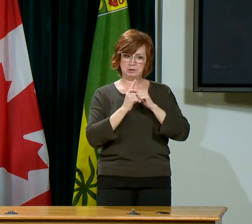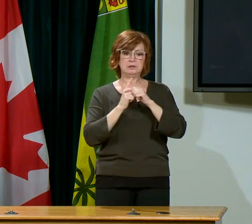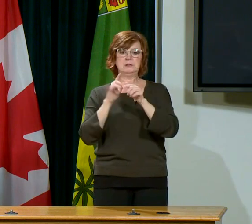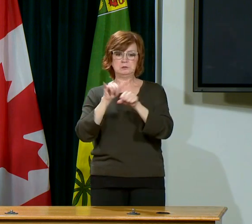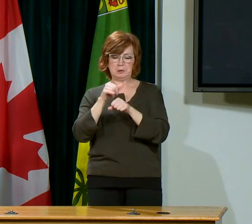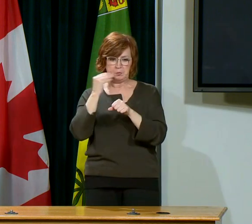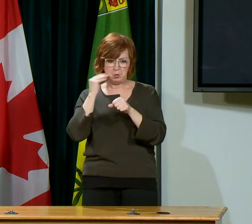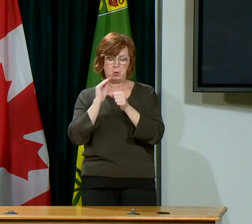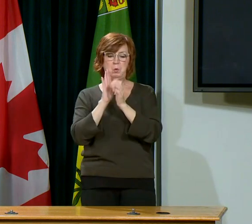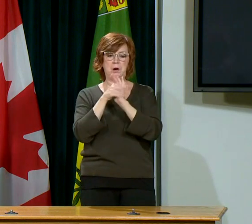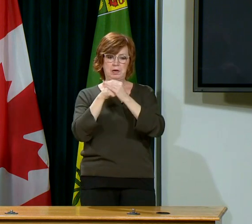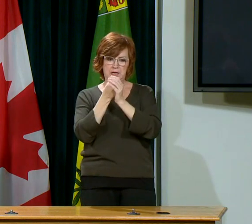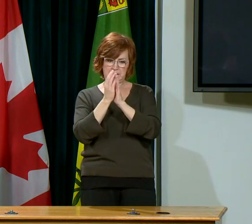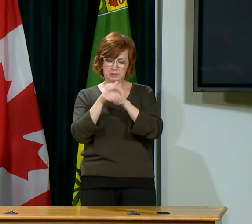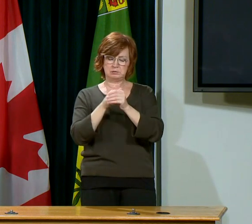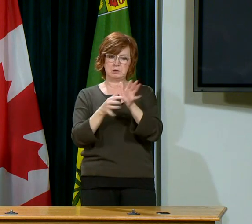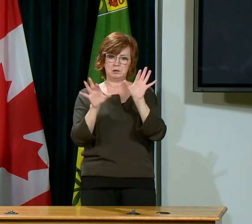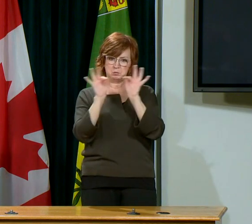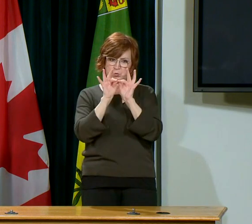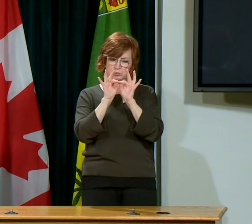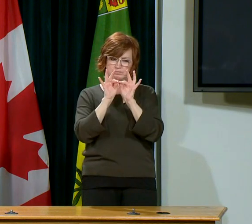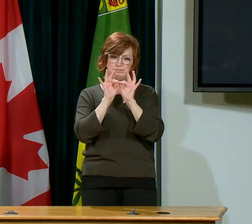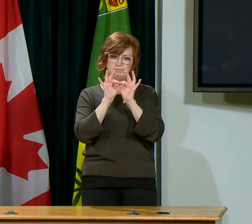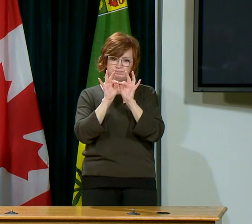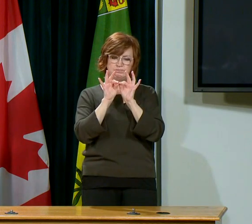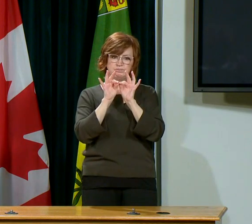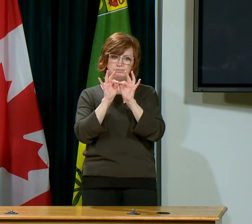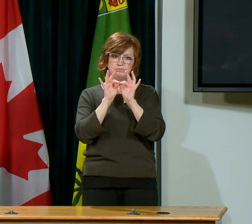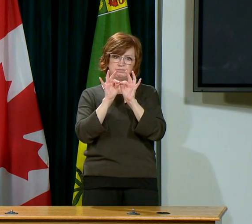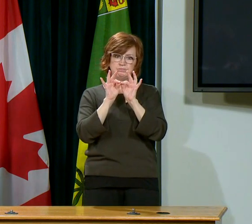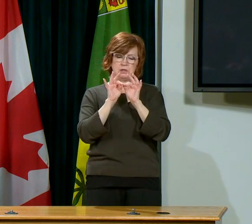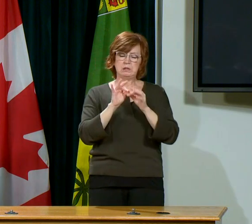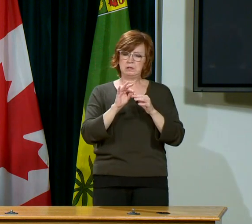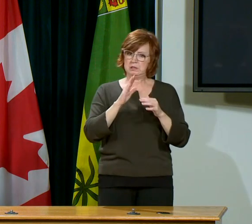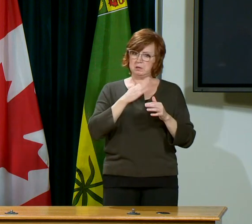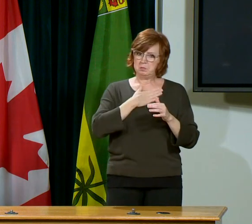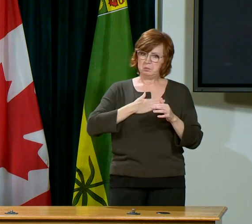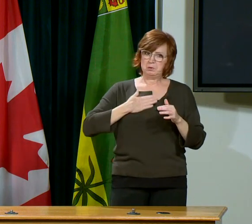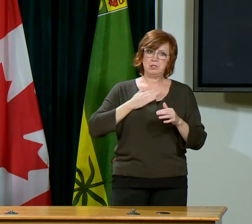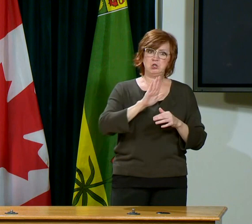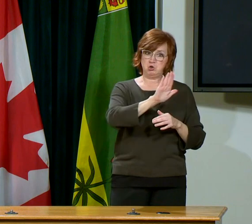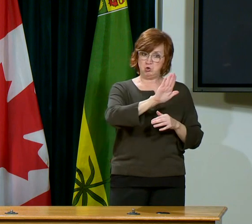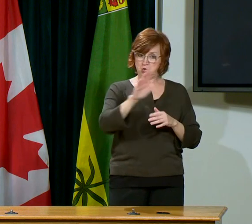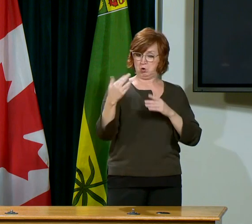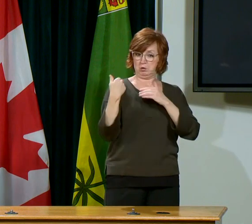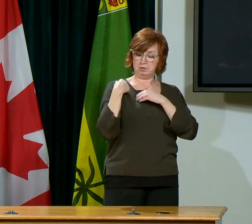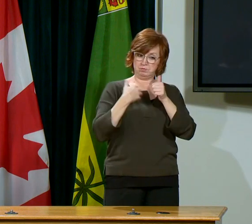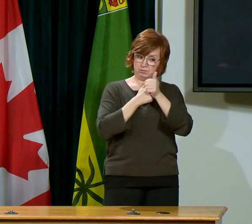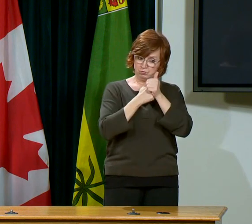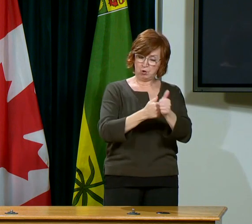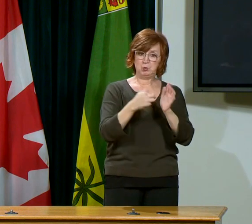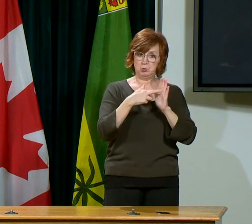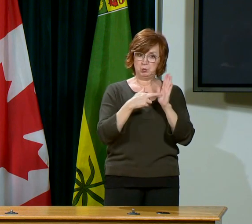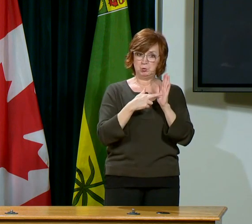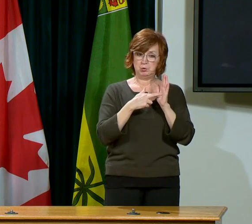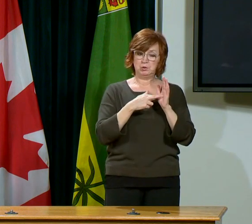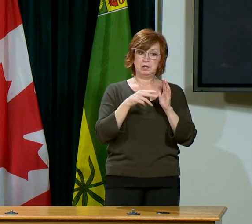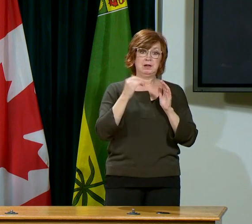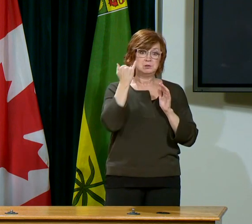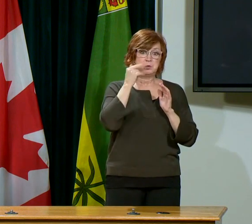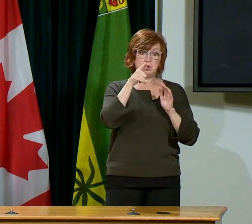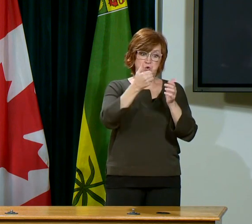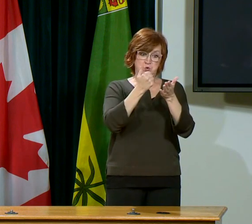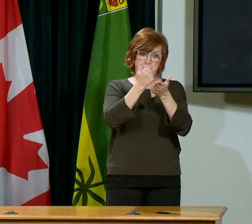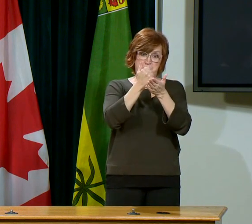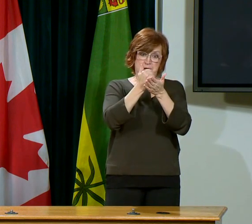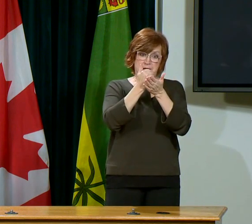hand washing, and staying home whenever and wherever possible. Please do your part to do whatever you can to help us help you.